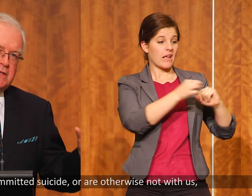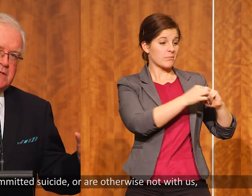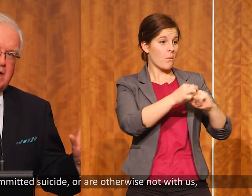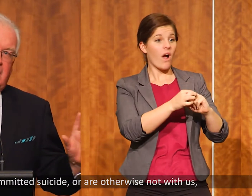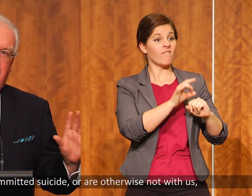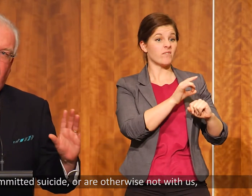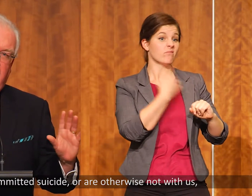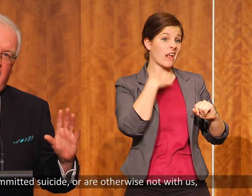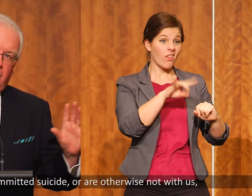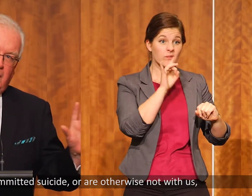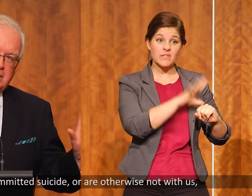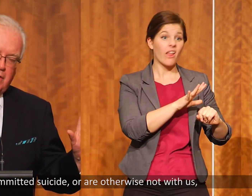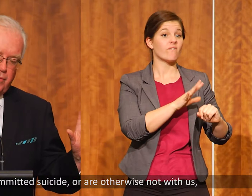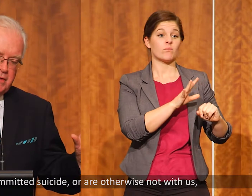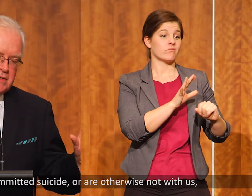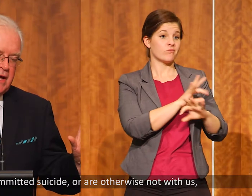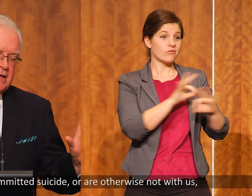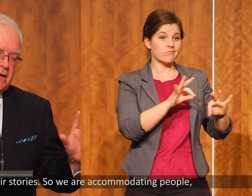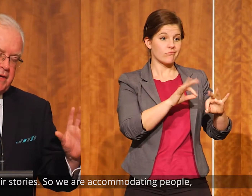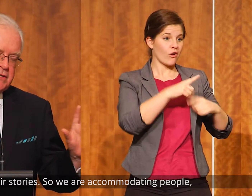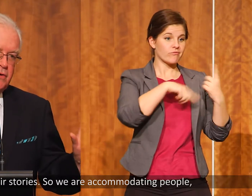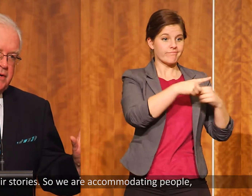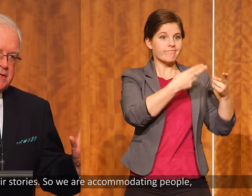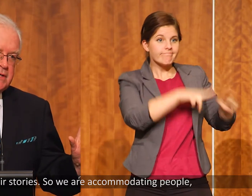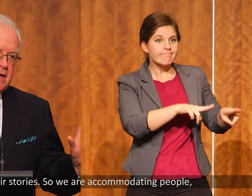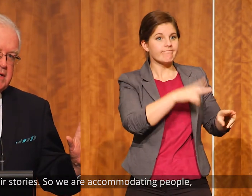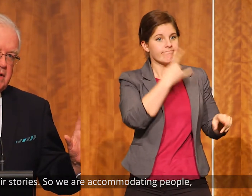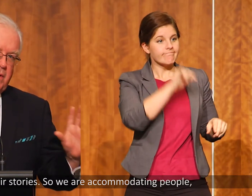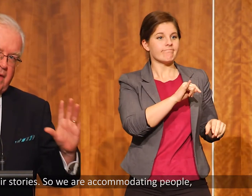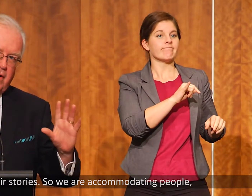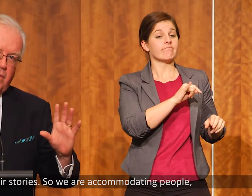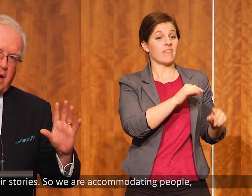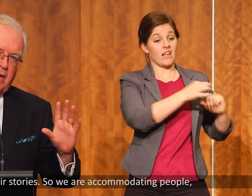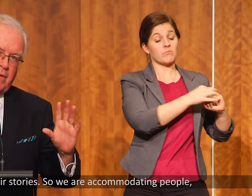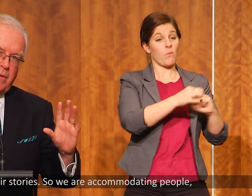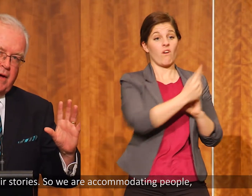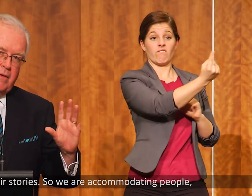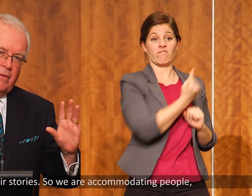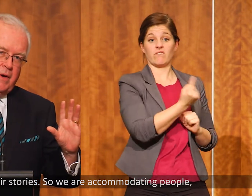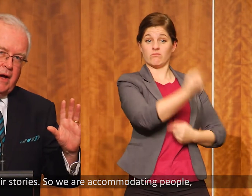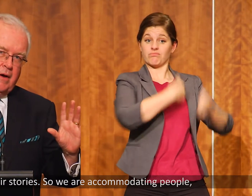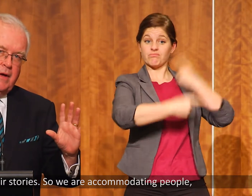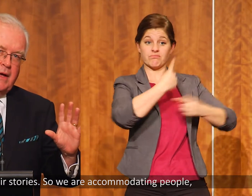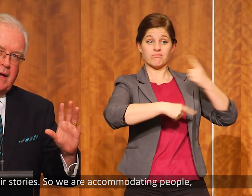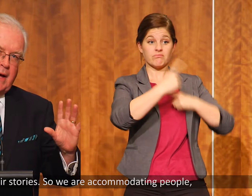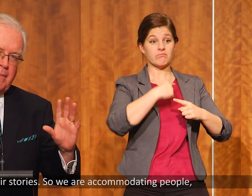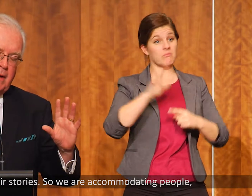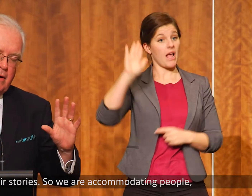committed suicide or are otherwise not with us tell their stories. So we